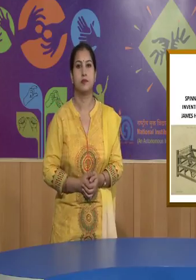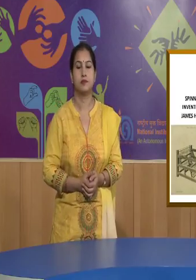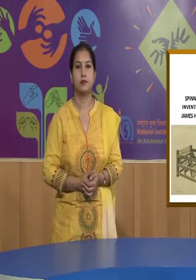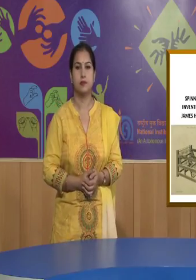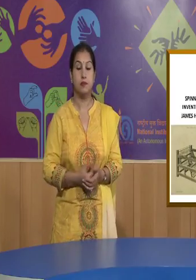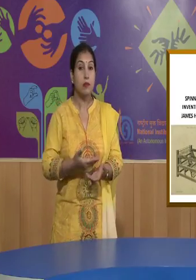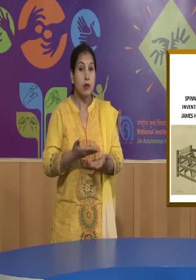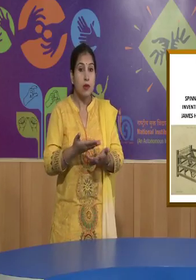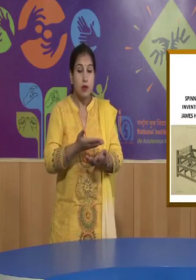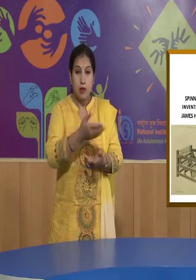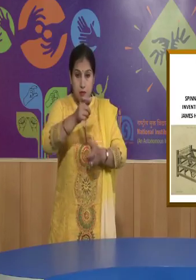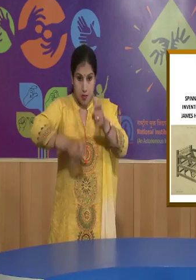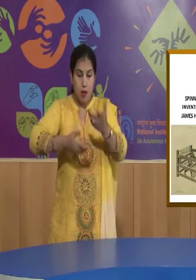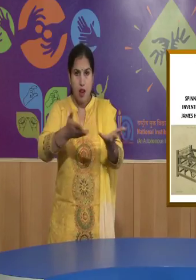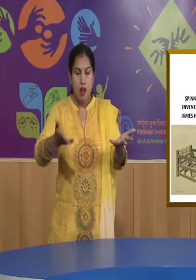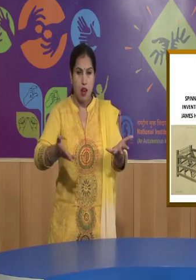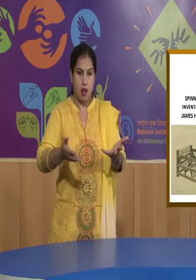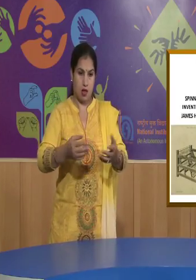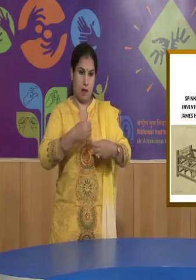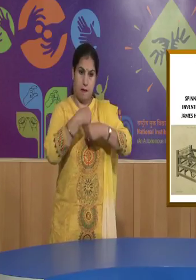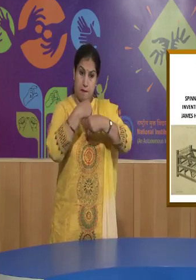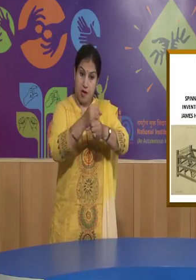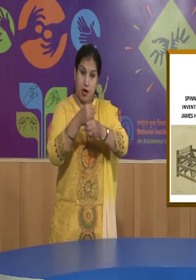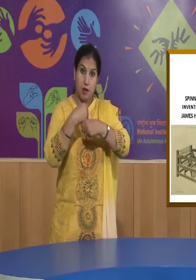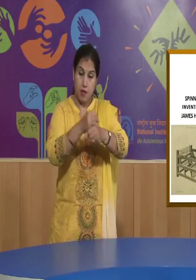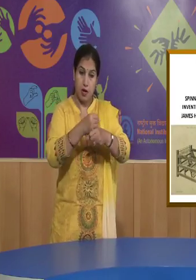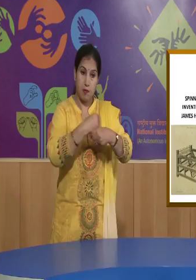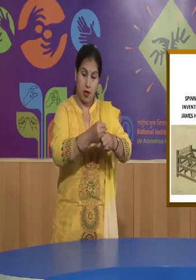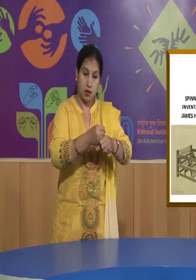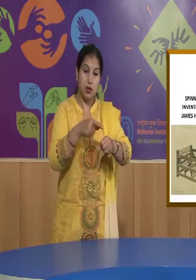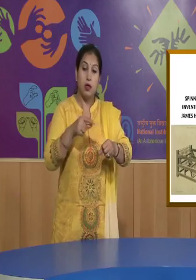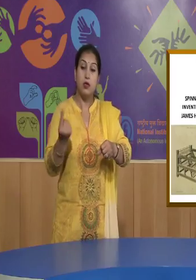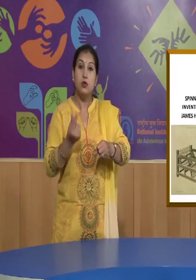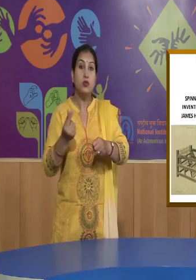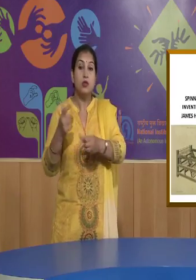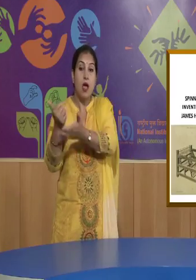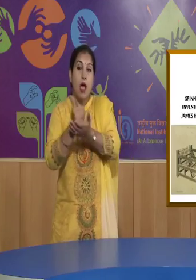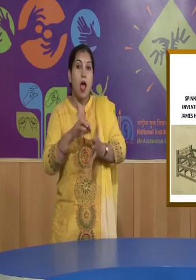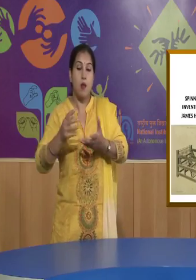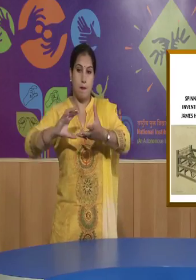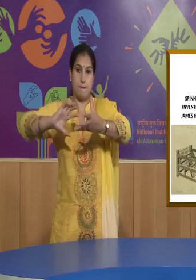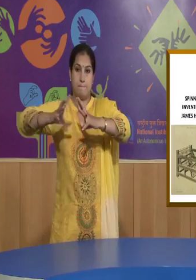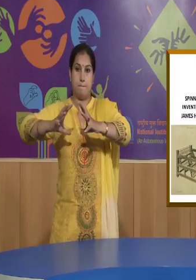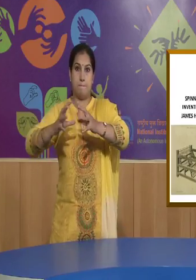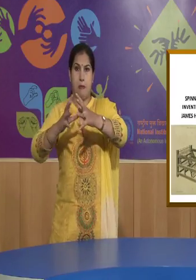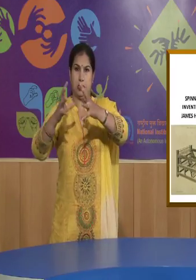Production of manufactured goods with the help of big machines in large quantity